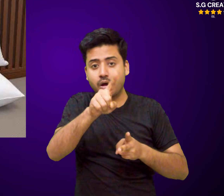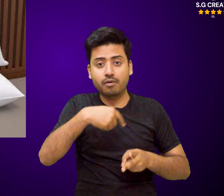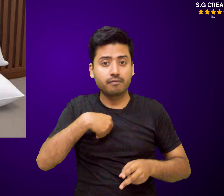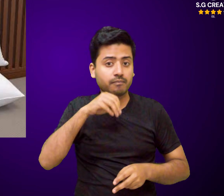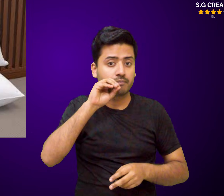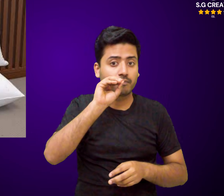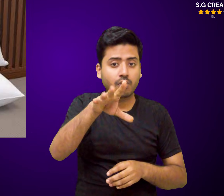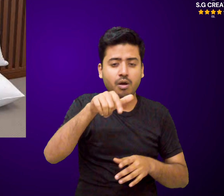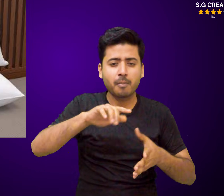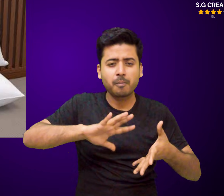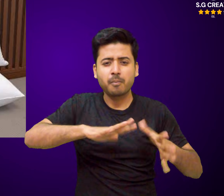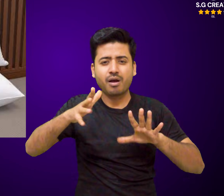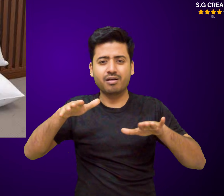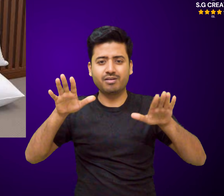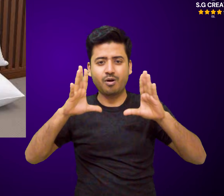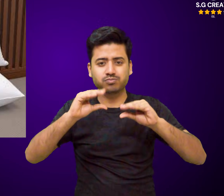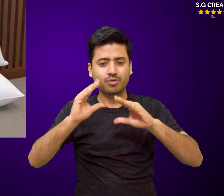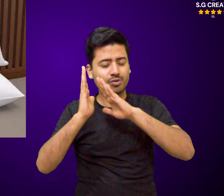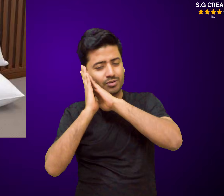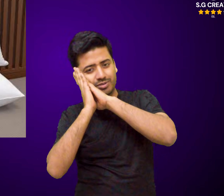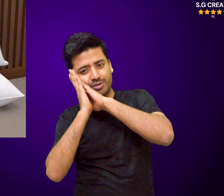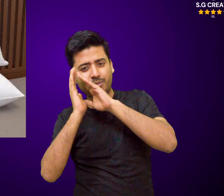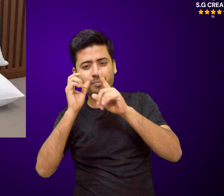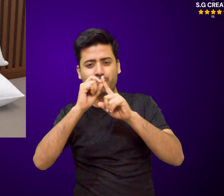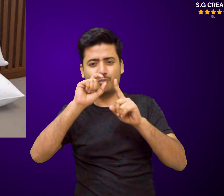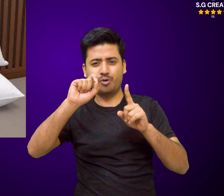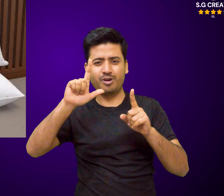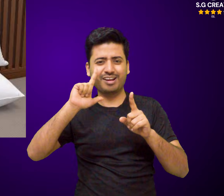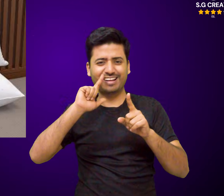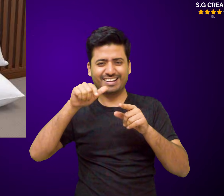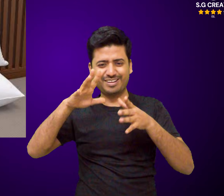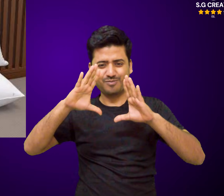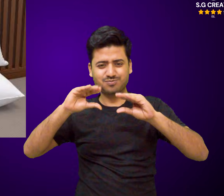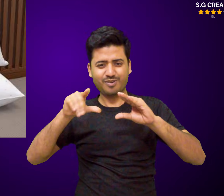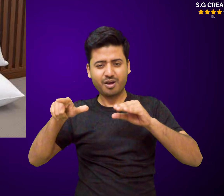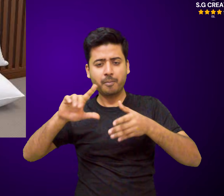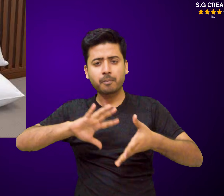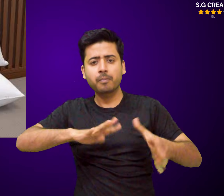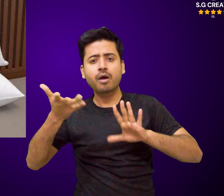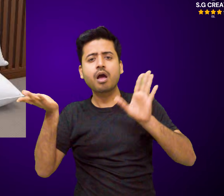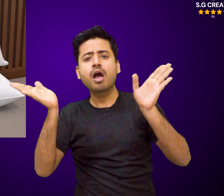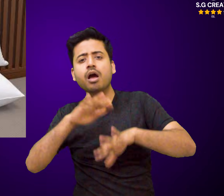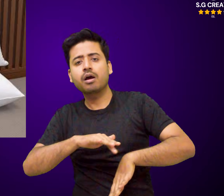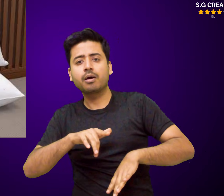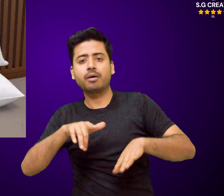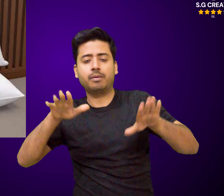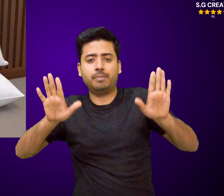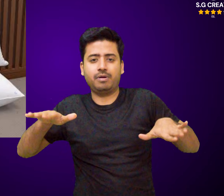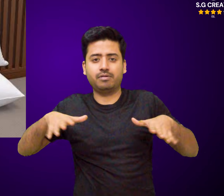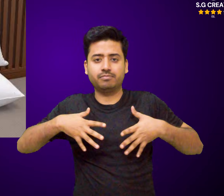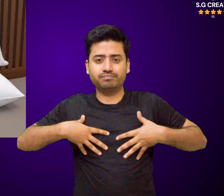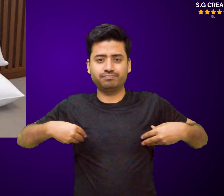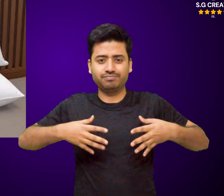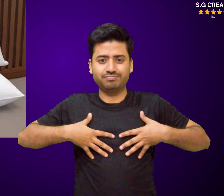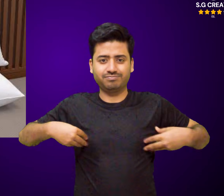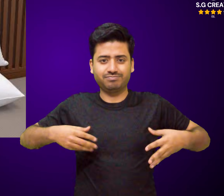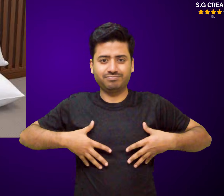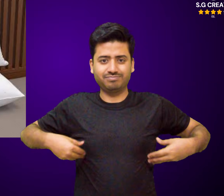require 99.8% less water than traditional cotton denim. Key details about the initiative. Banana and